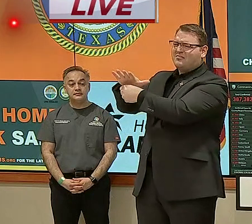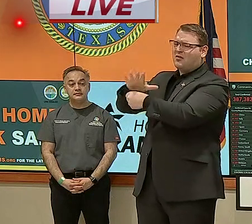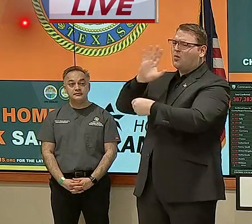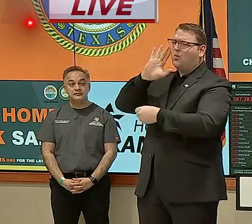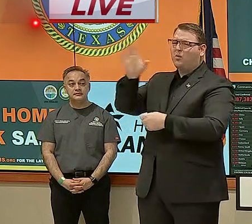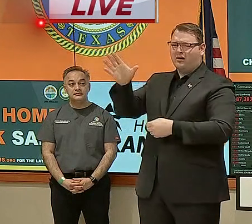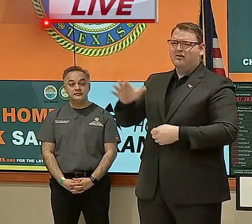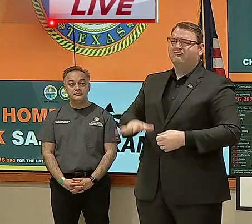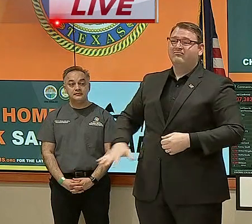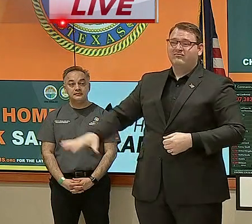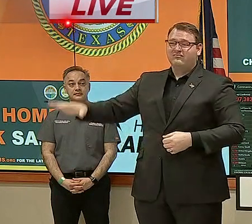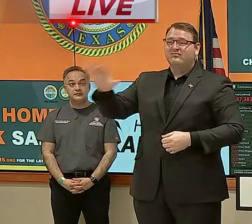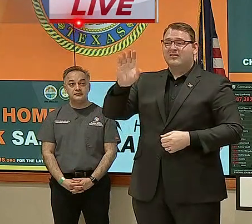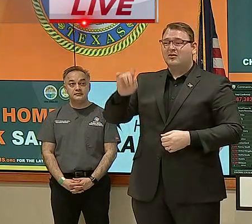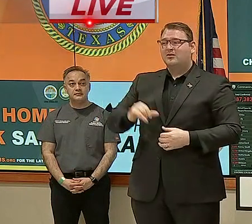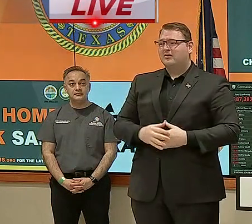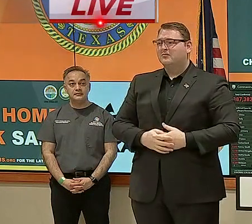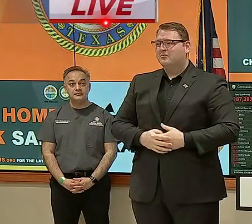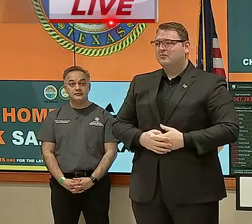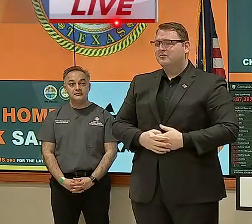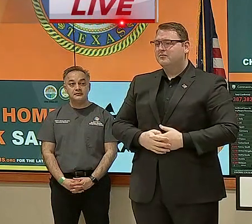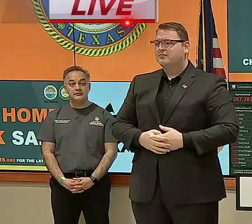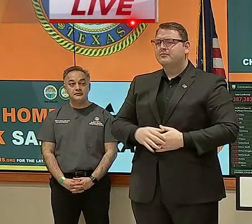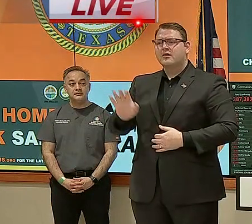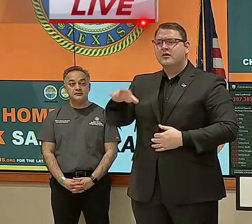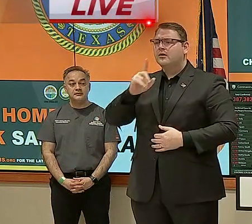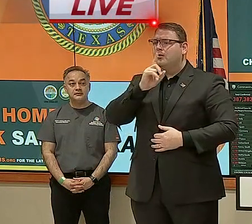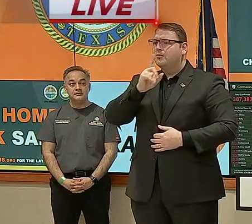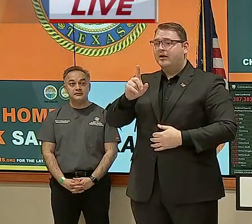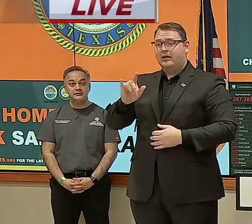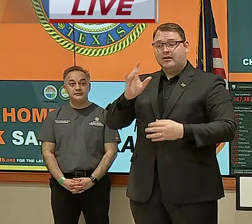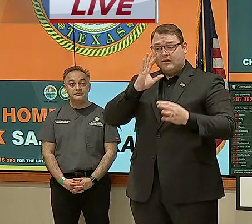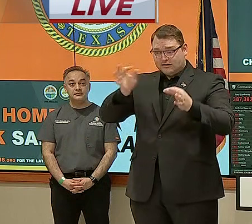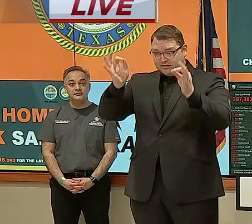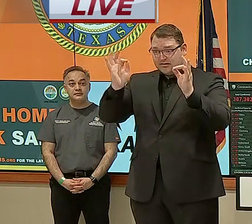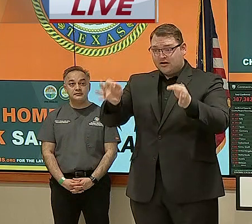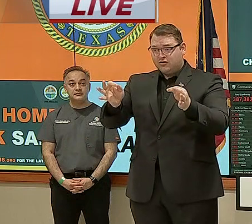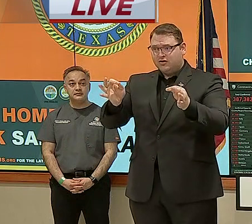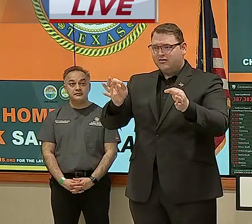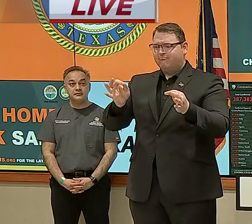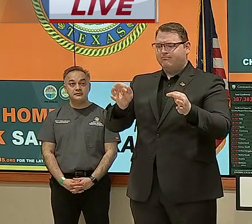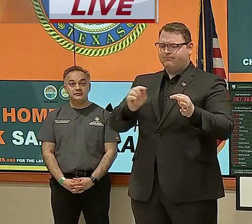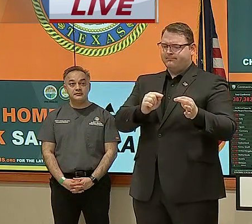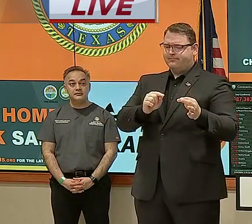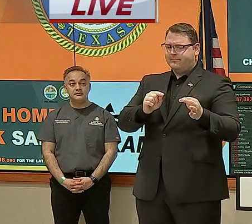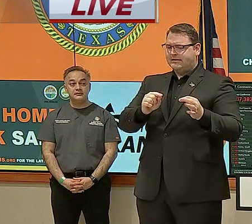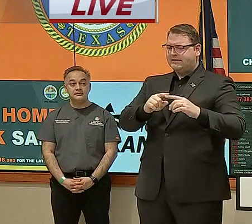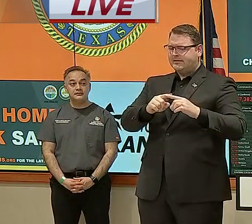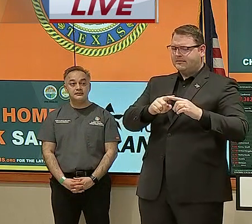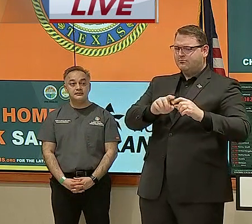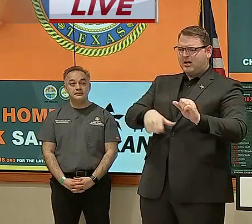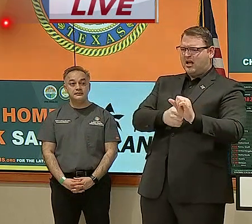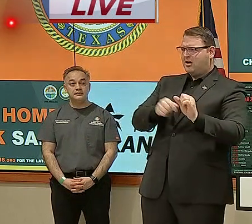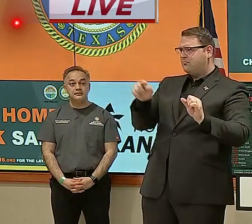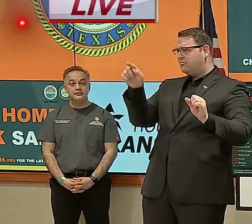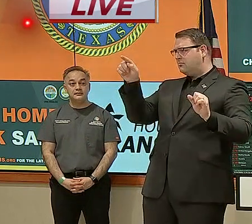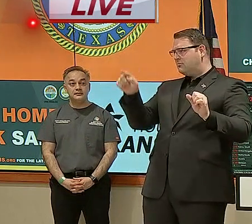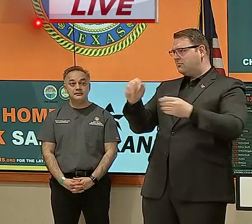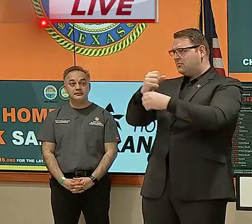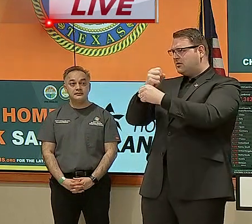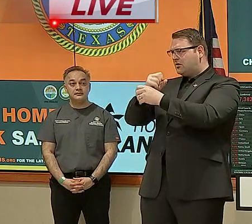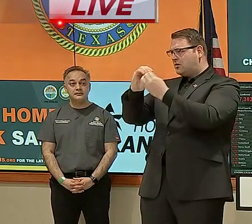it was not a hard decision based on the data, because if we follow this, we will save lives. The